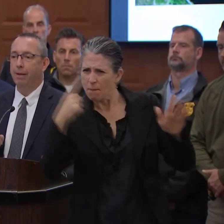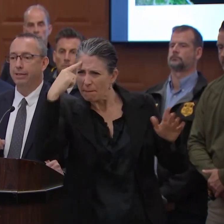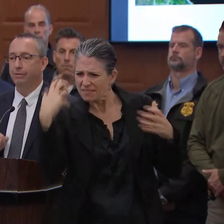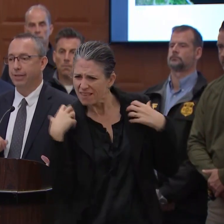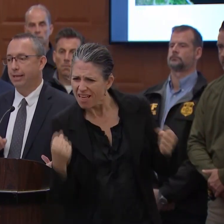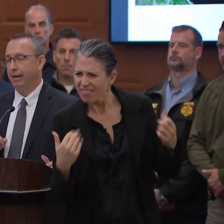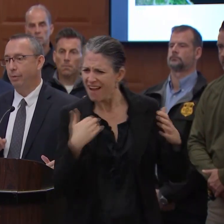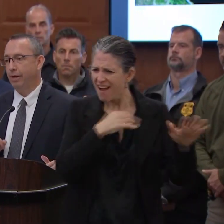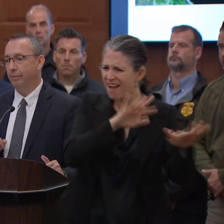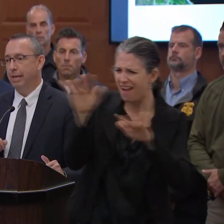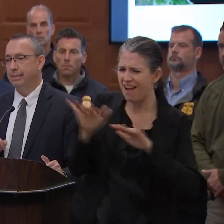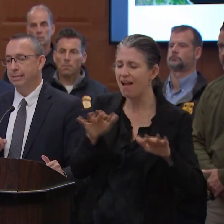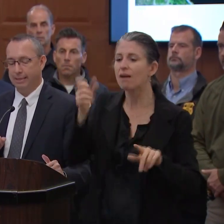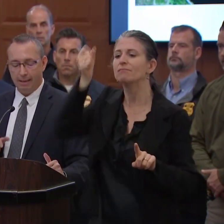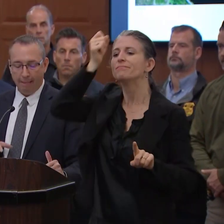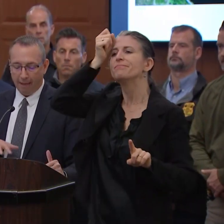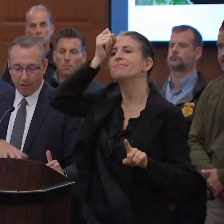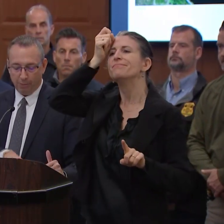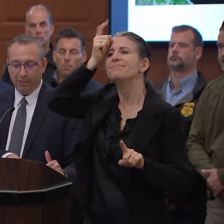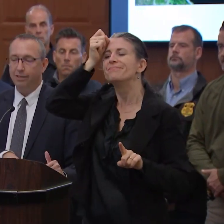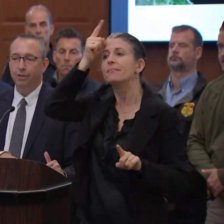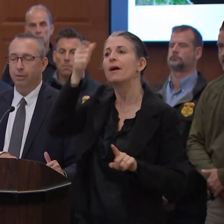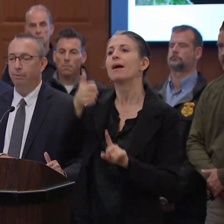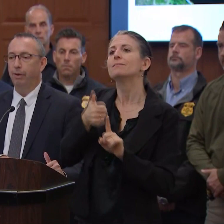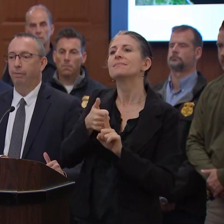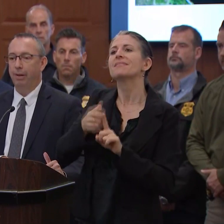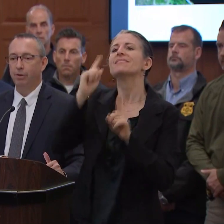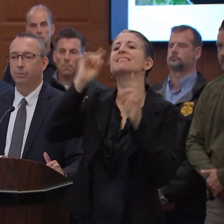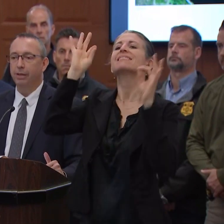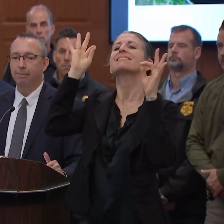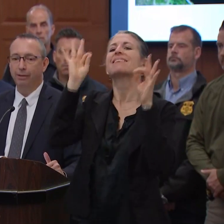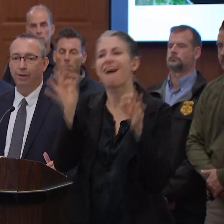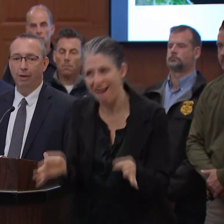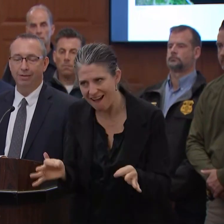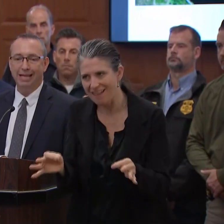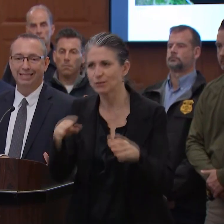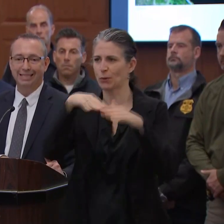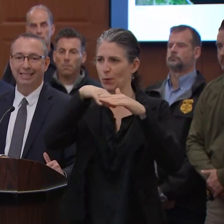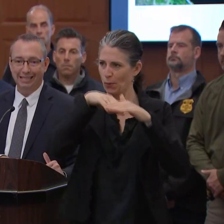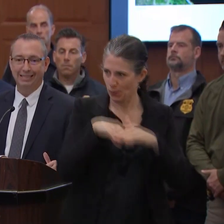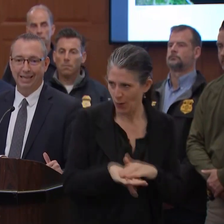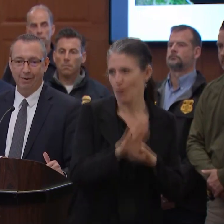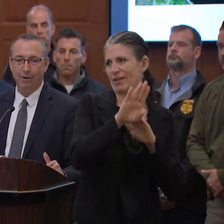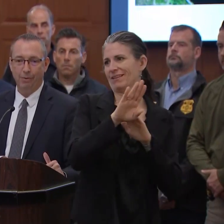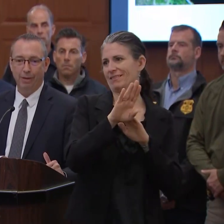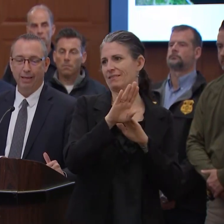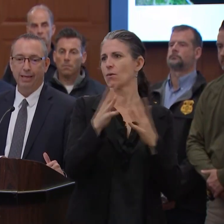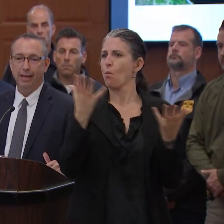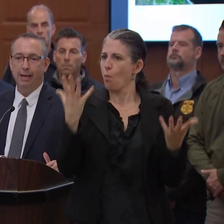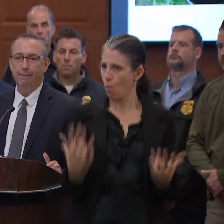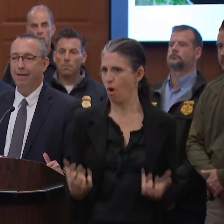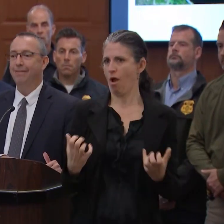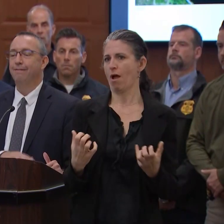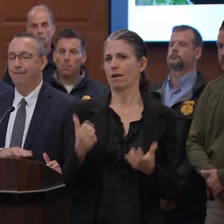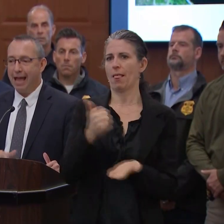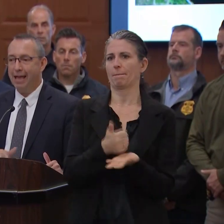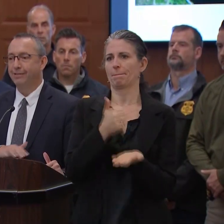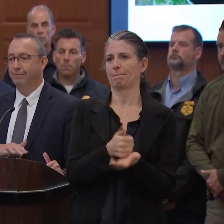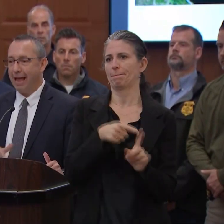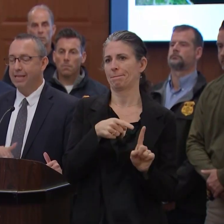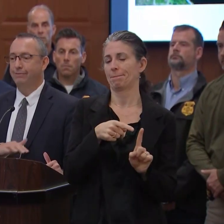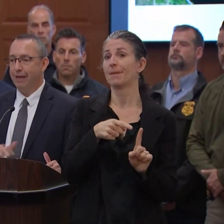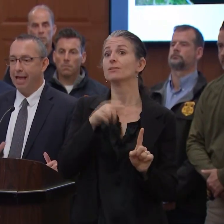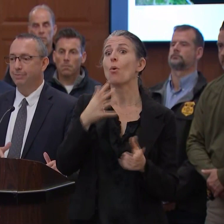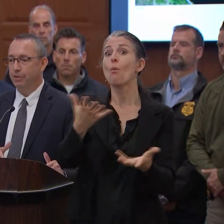and I find myself saying it on a regular basis, just because there's appears to be a mental health nexus to this scenario, the